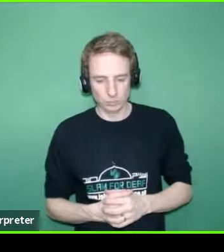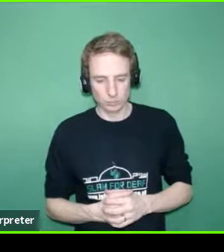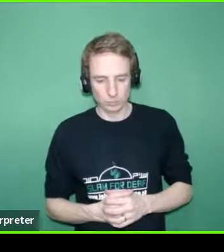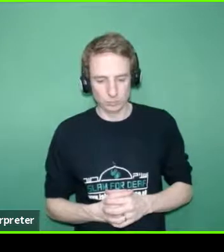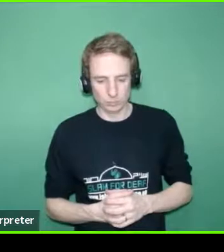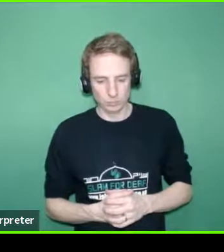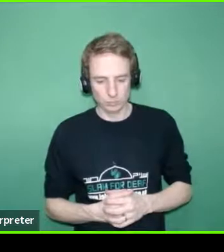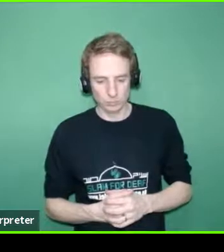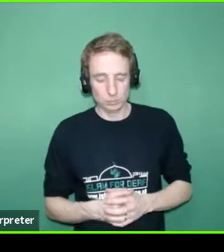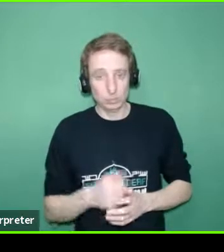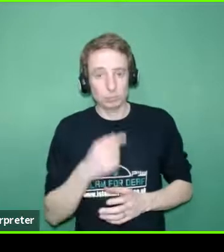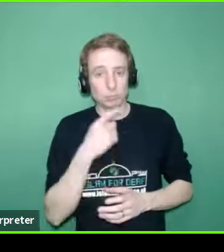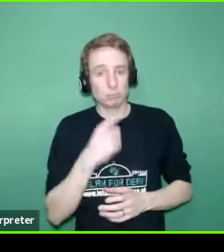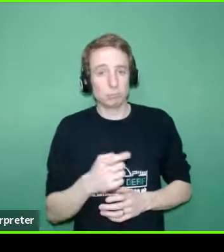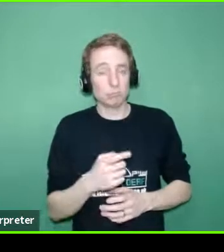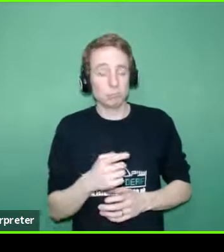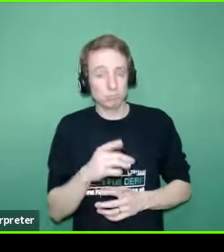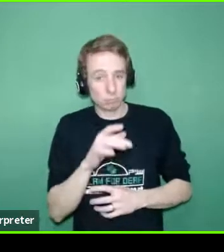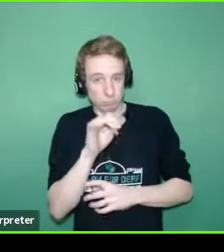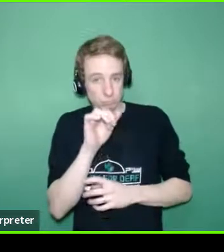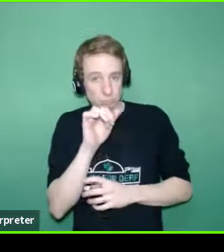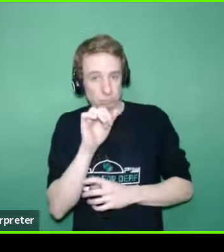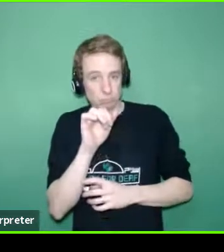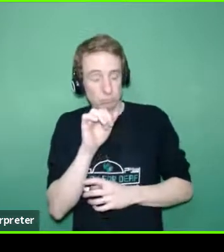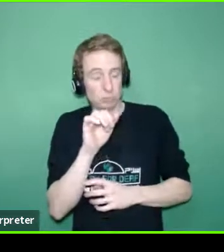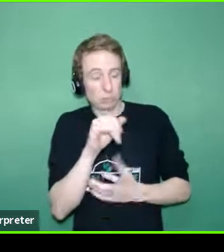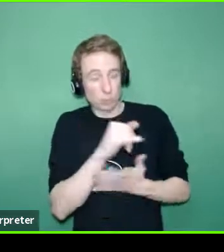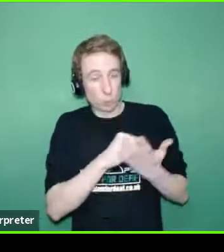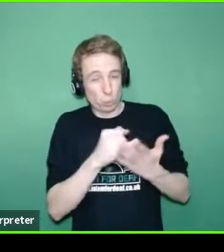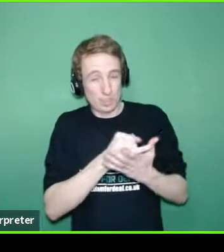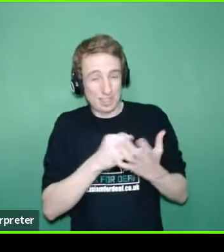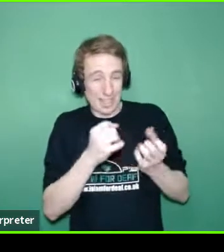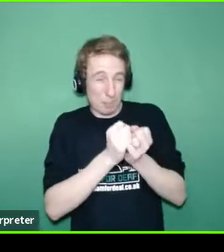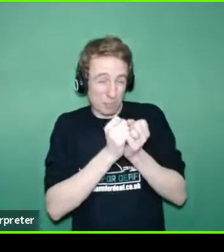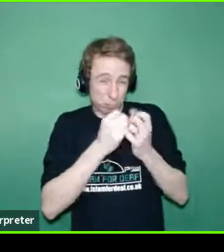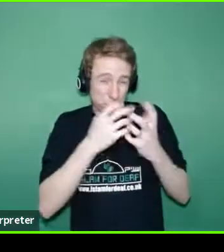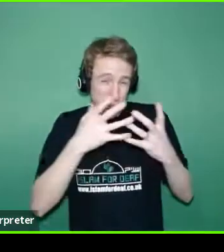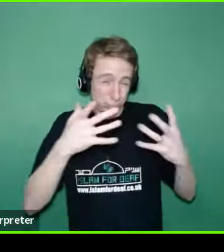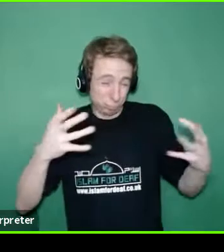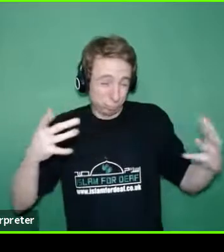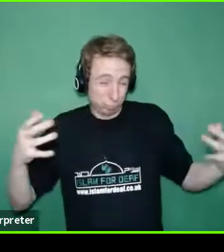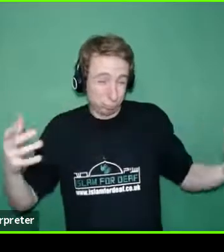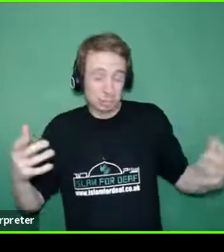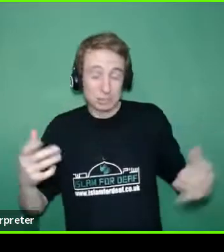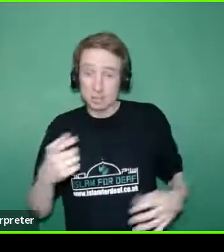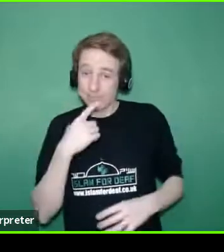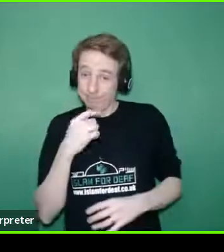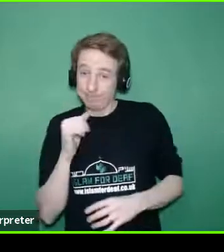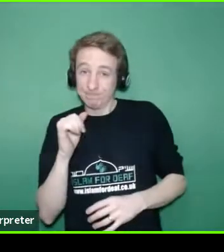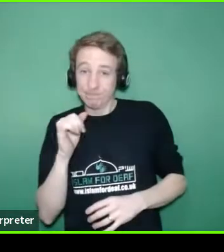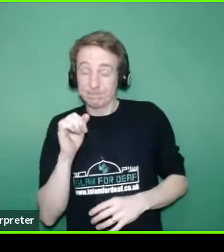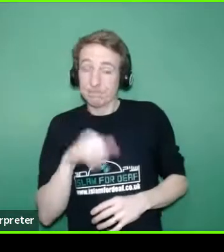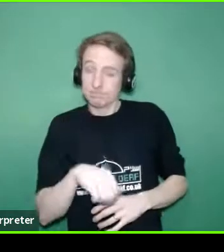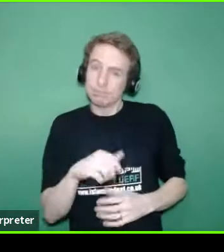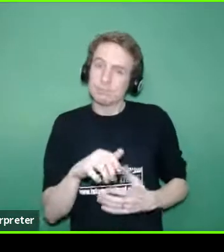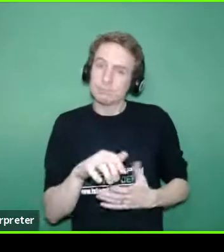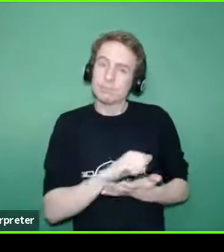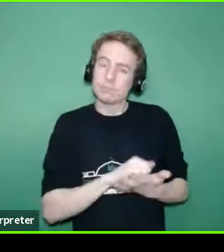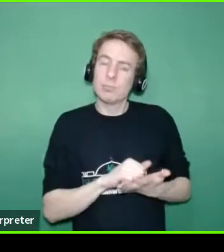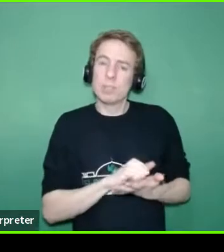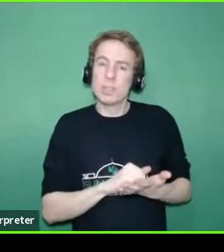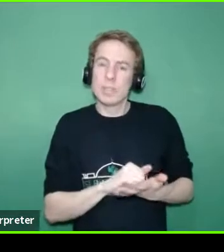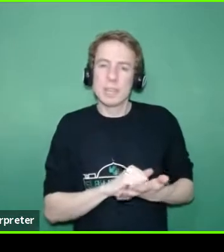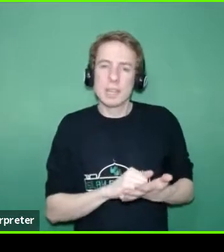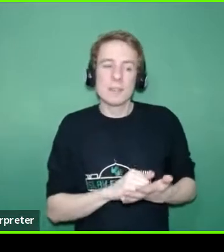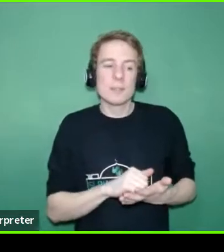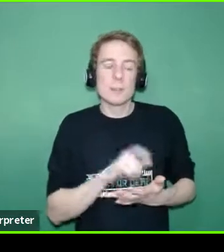the affirmative, yes. And it will intercede on 700 people from that people's household,